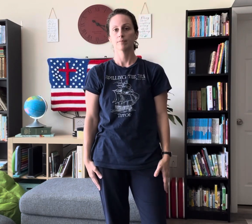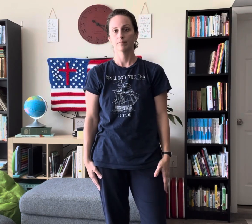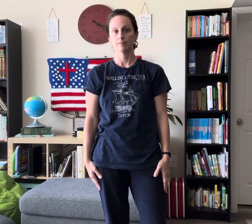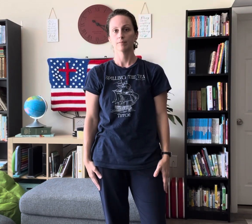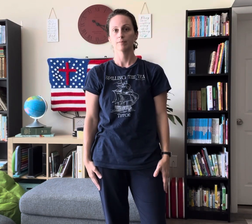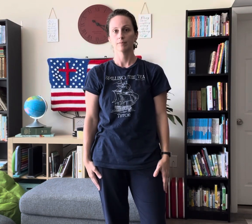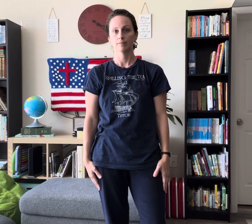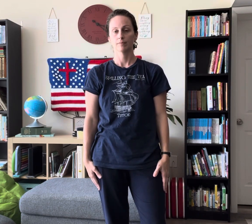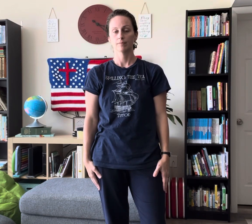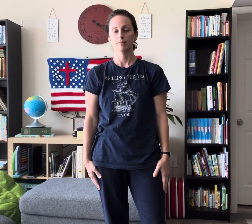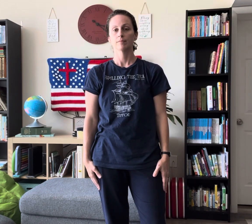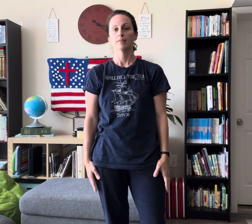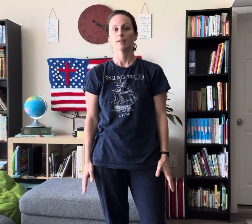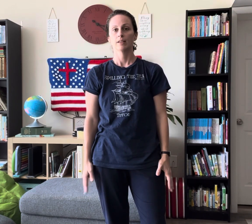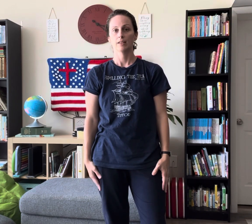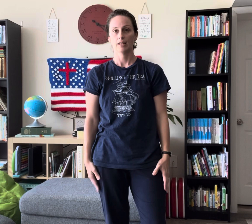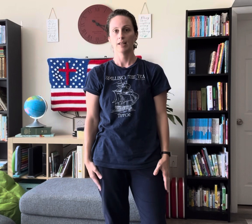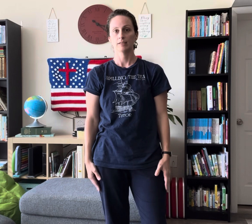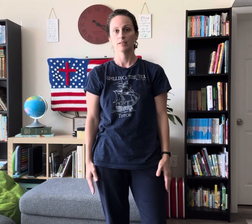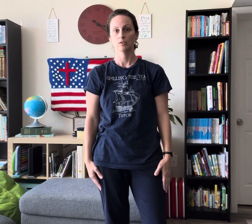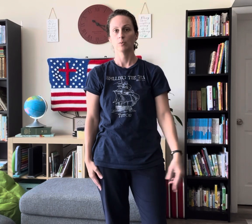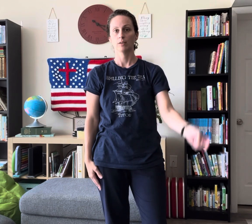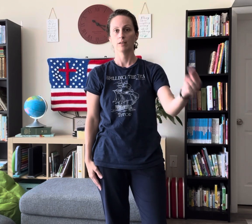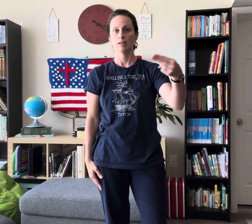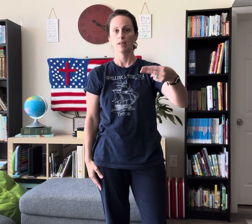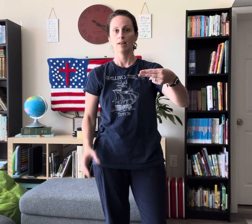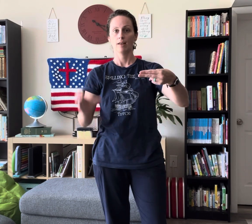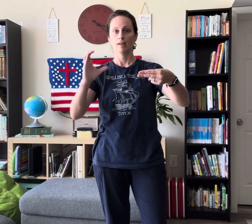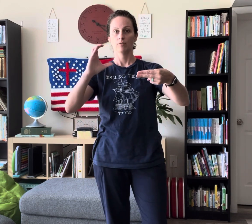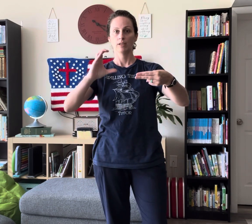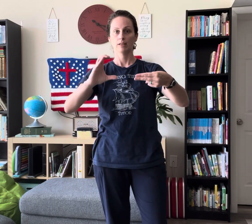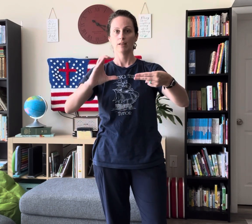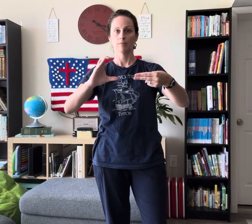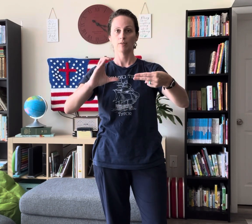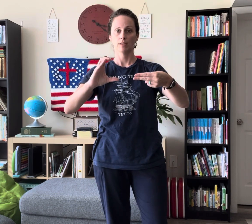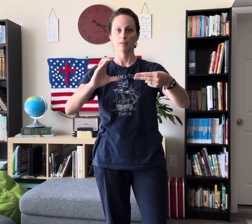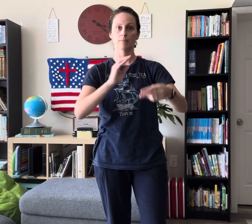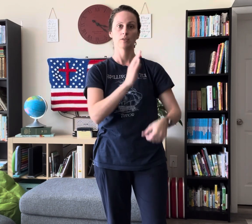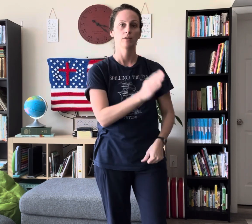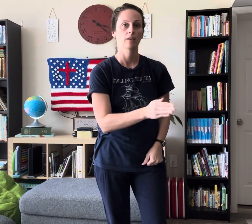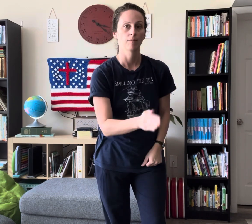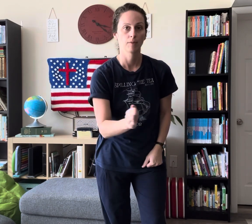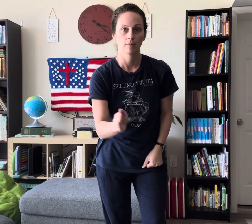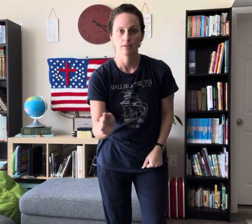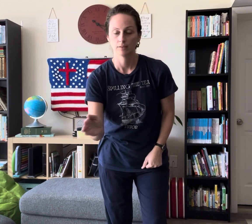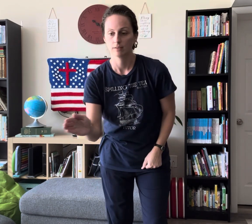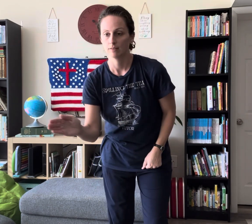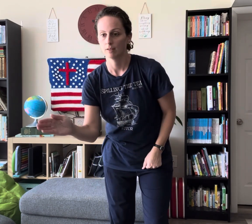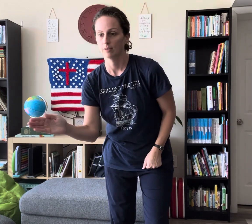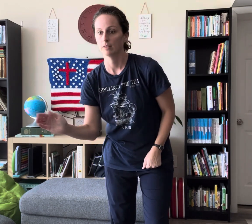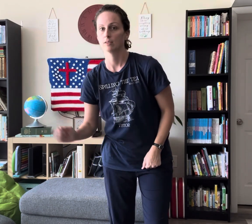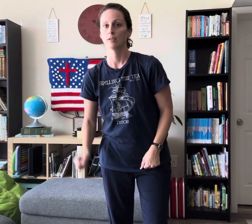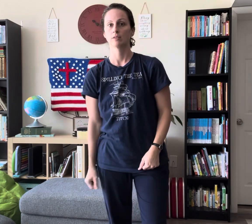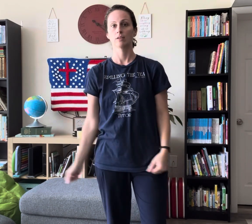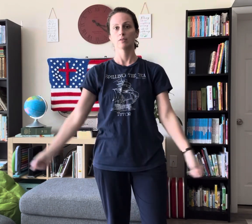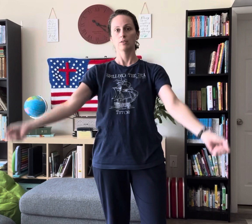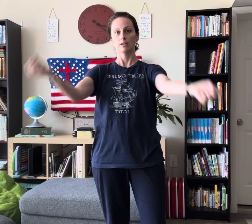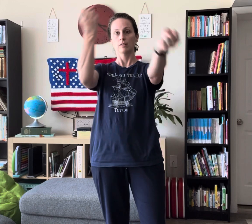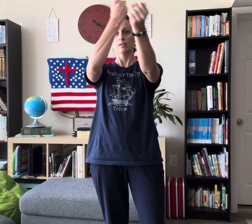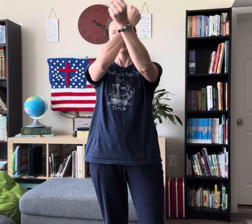Missouri Compromise. In 1820, Henry Clay worked out the Missouri Compromise, allowing Missouri to enter the Union as a